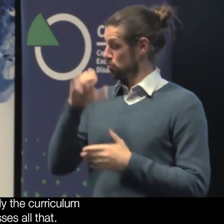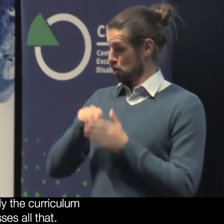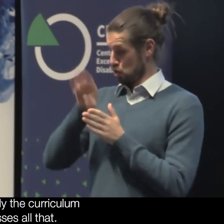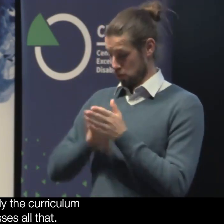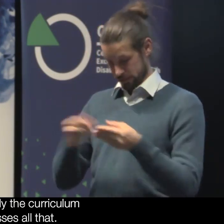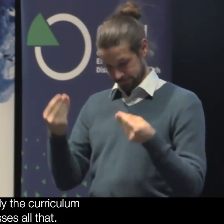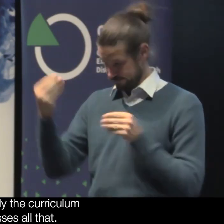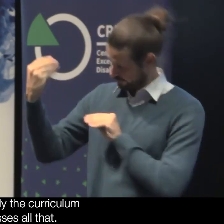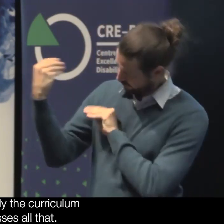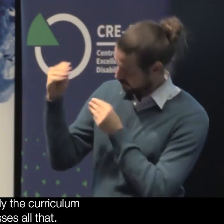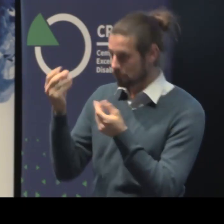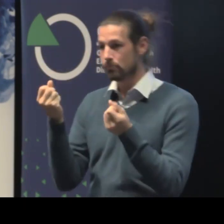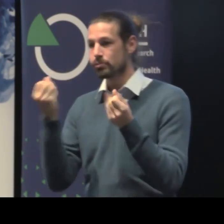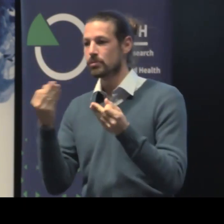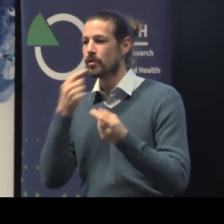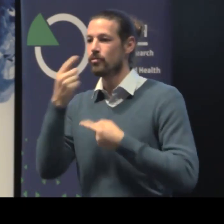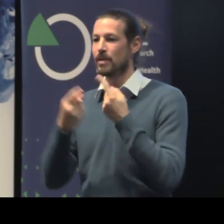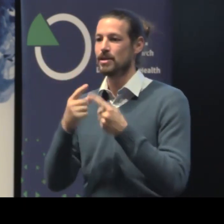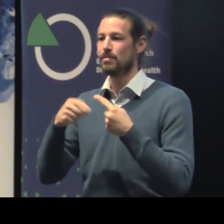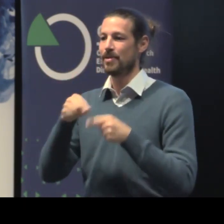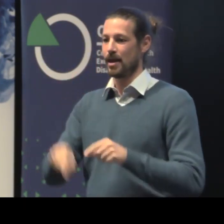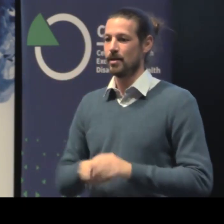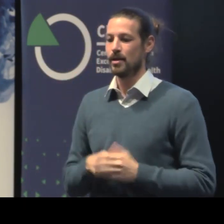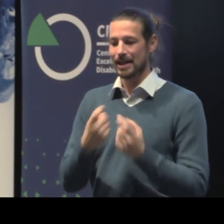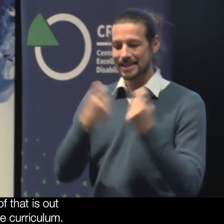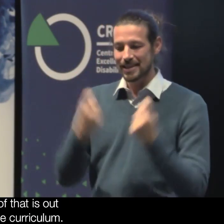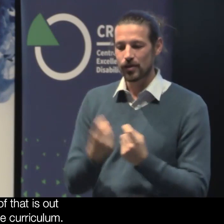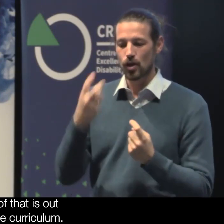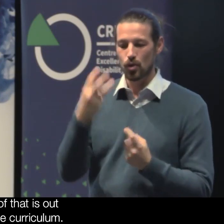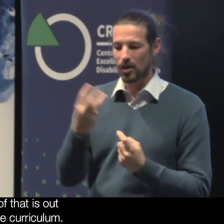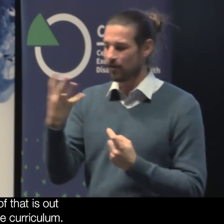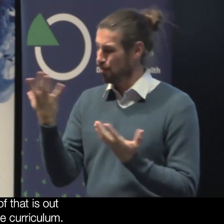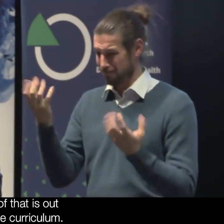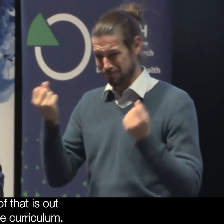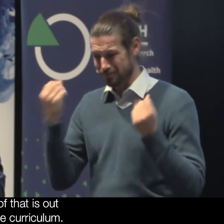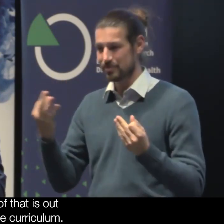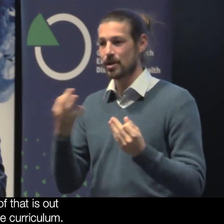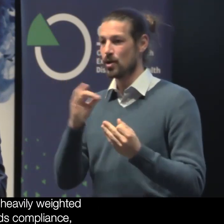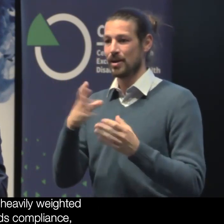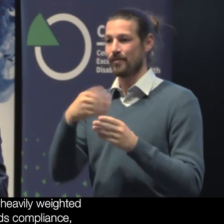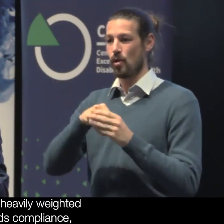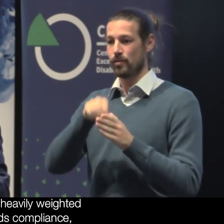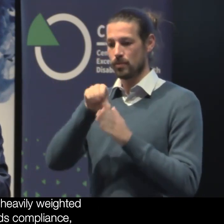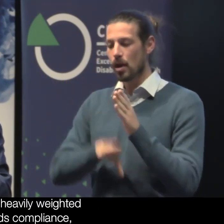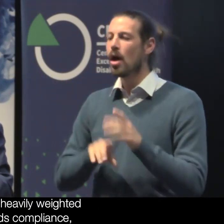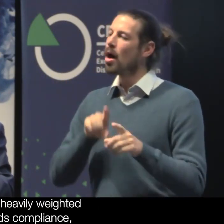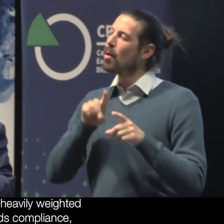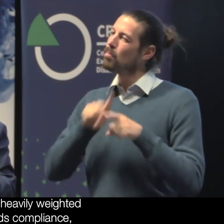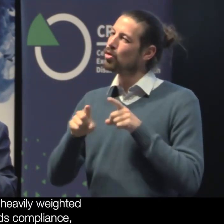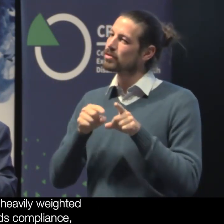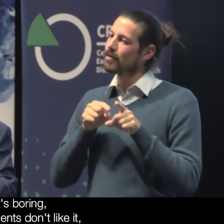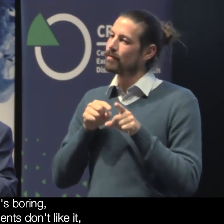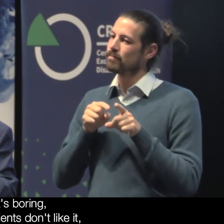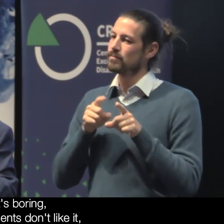misses all of that at the moment. The Certificate 3, Certificate 4, all of that is out of the curriculum. It's very heavily weighted towards compliance. It's boring.